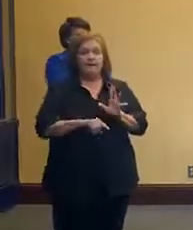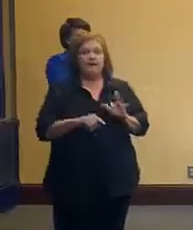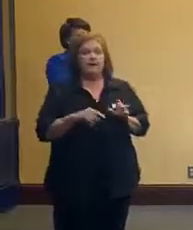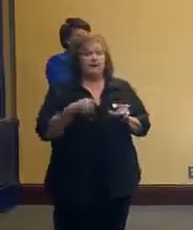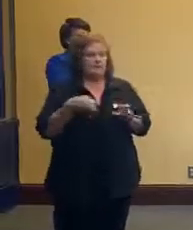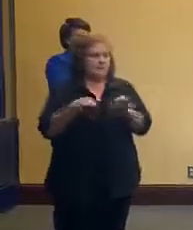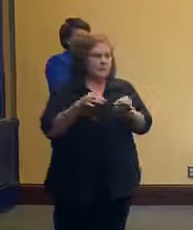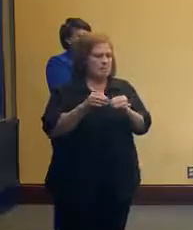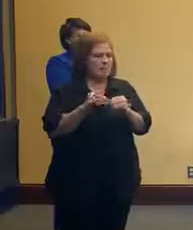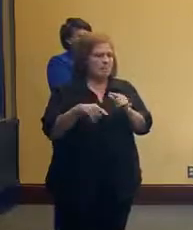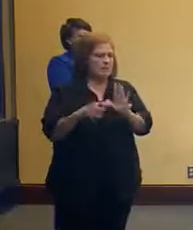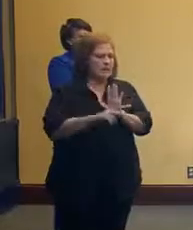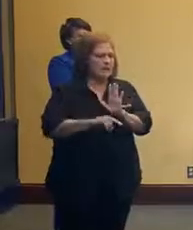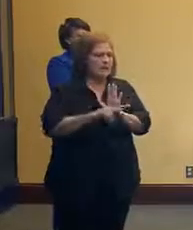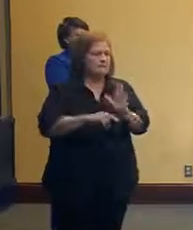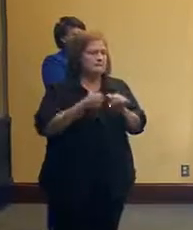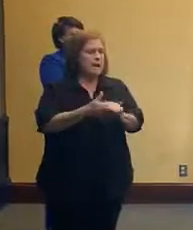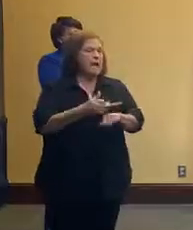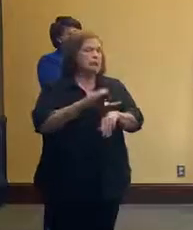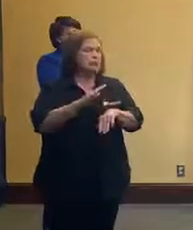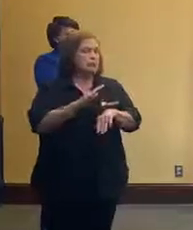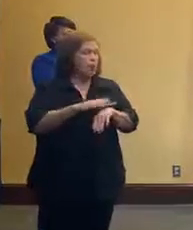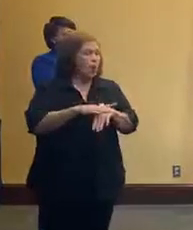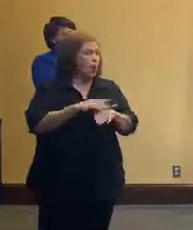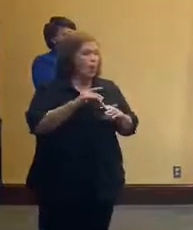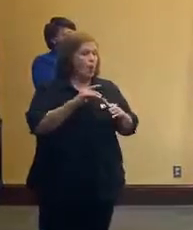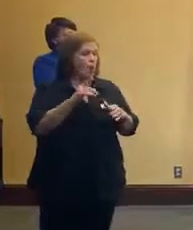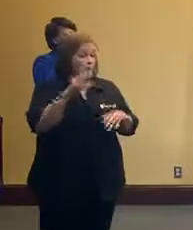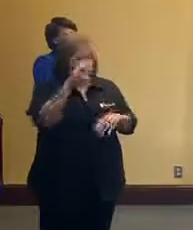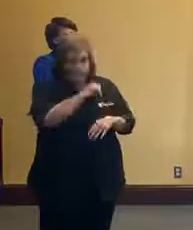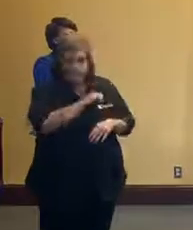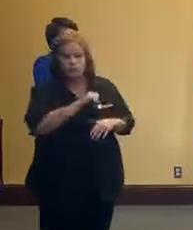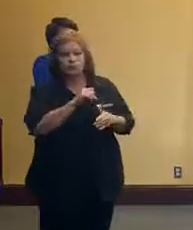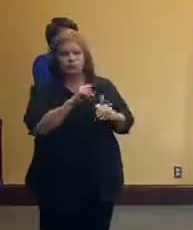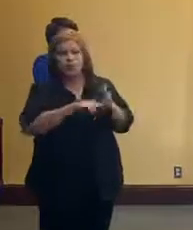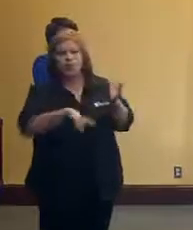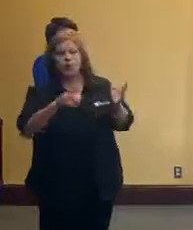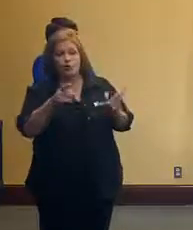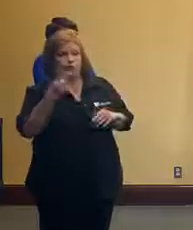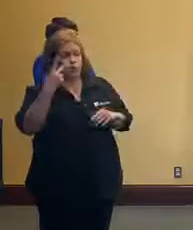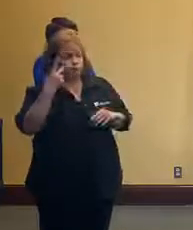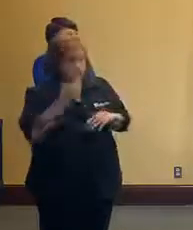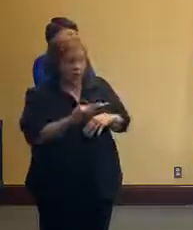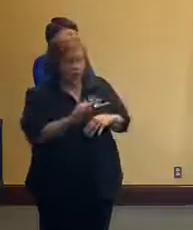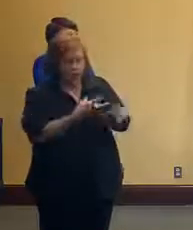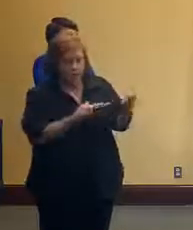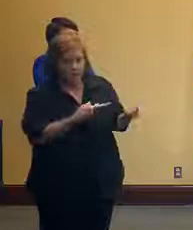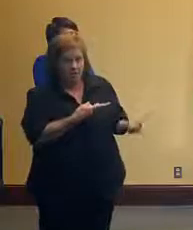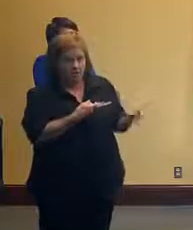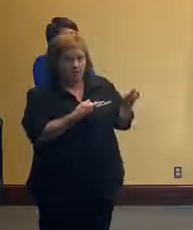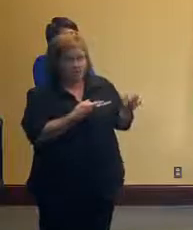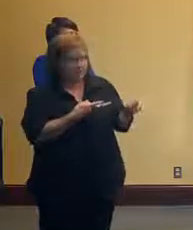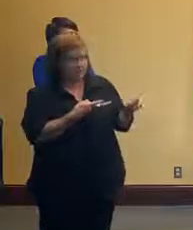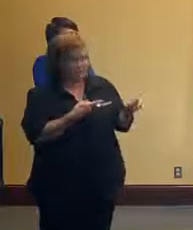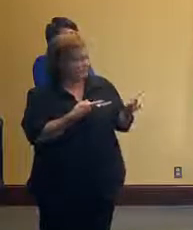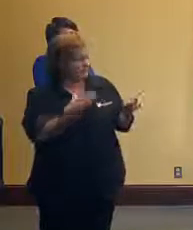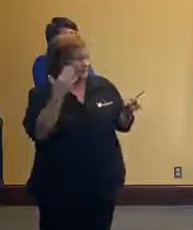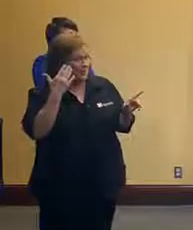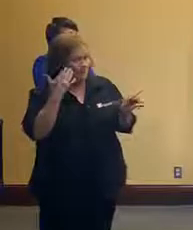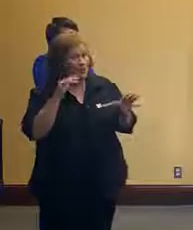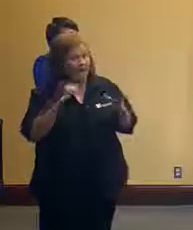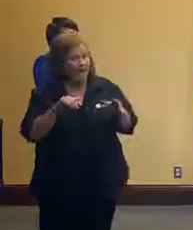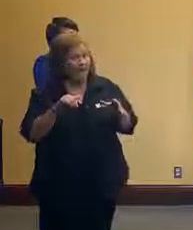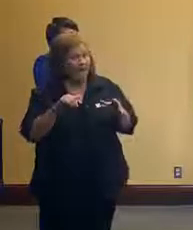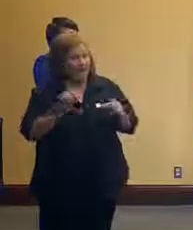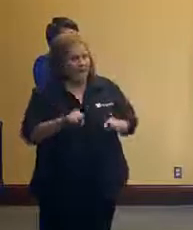shortfall based on the assumptions that you saw were extremely detailed and complicated and can vary